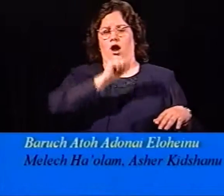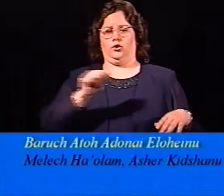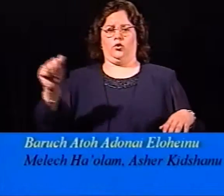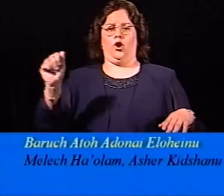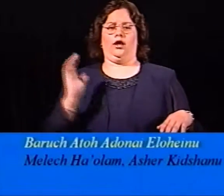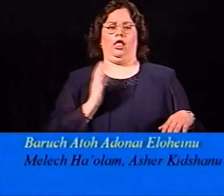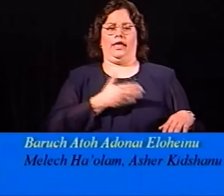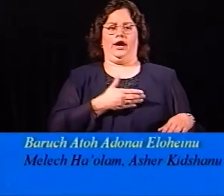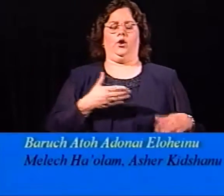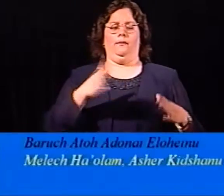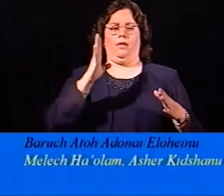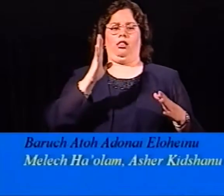matzah.